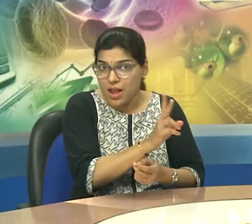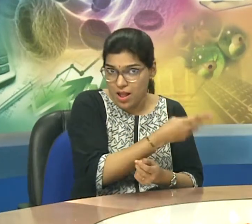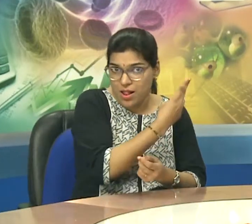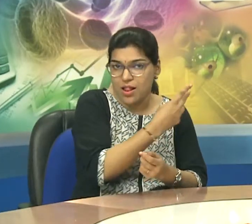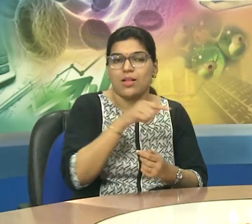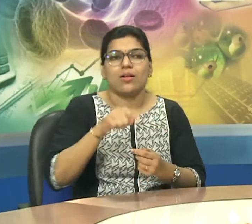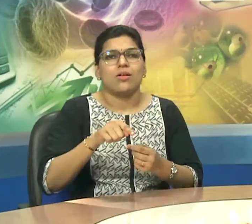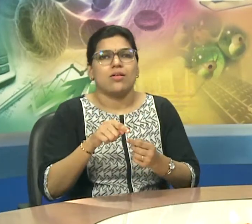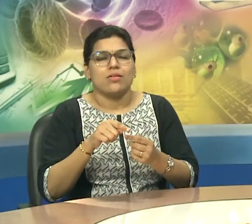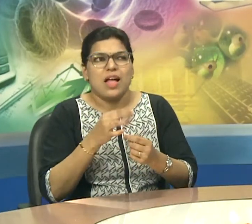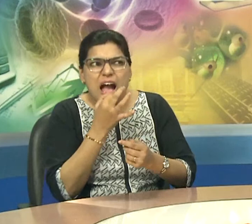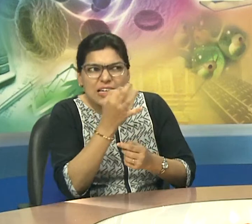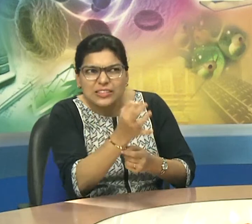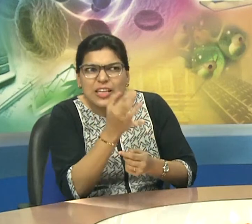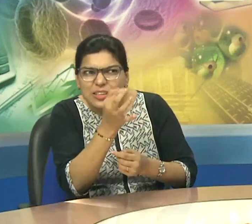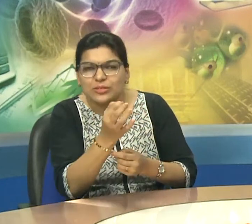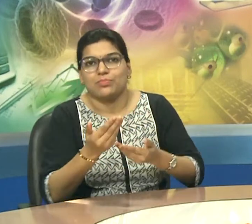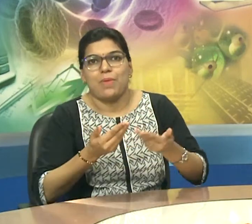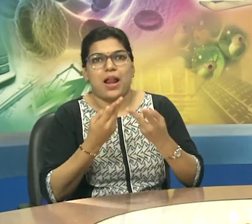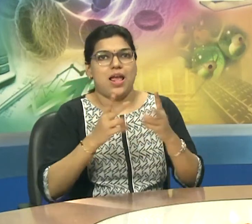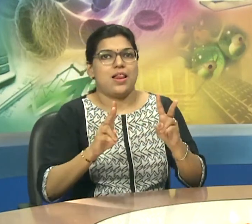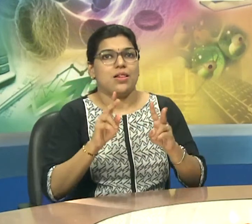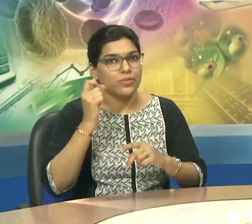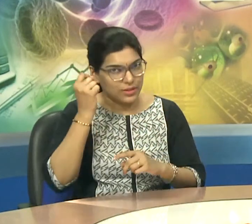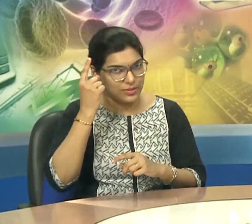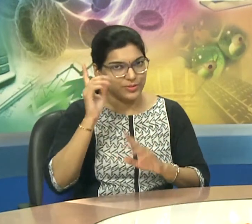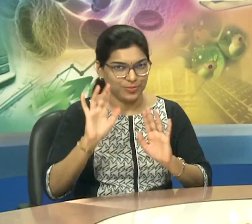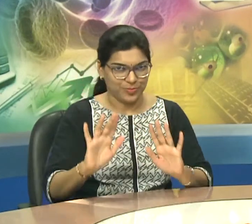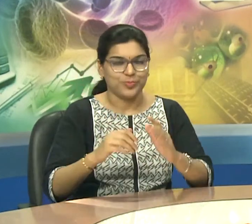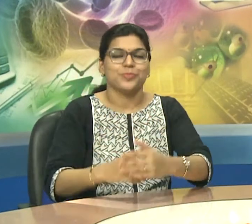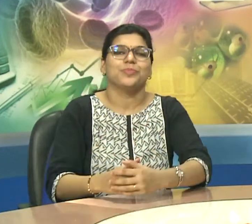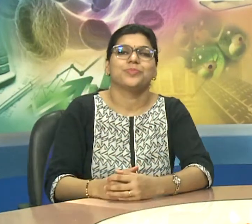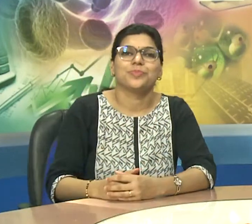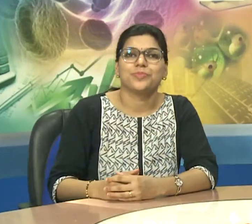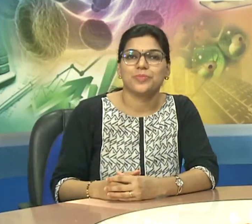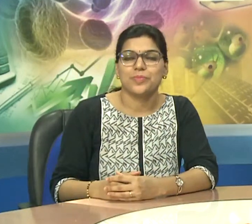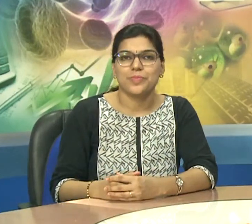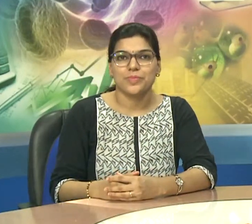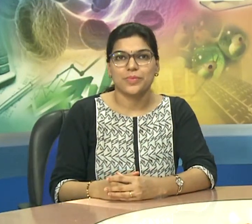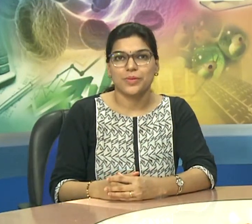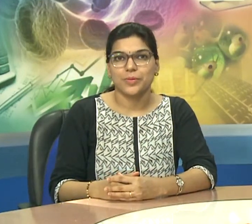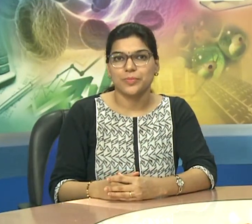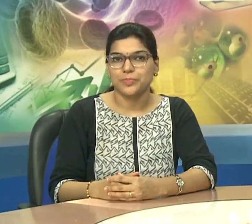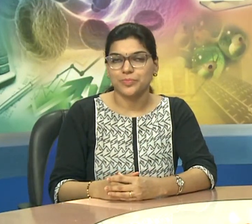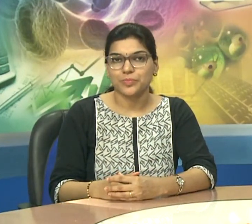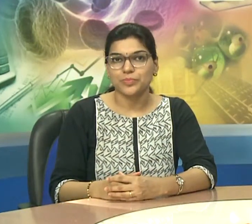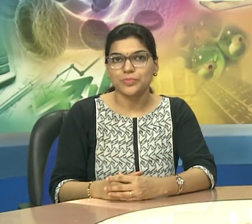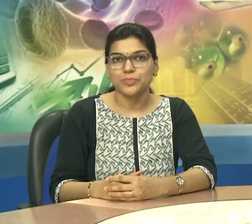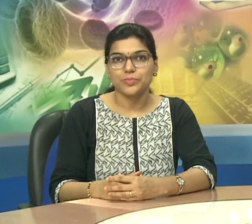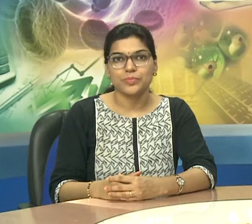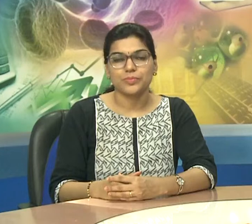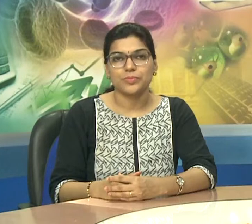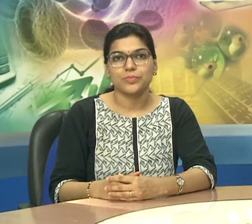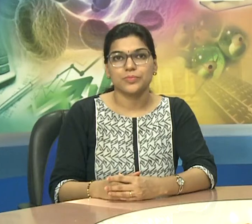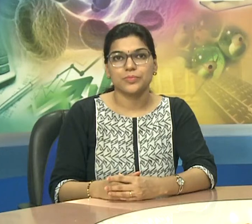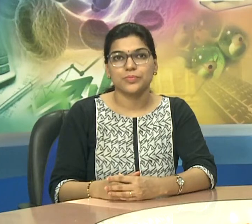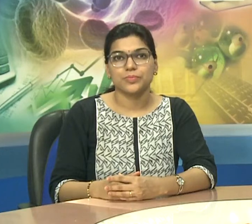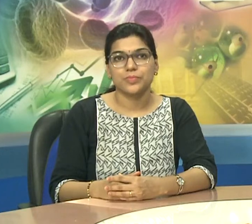modal verb could. The first one was for expressing yourself and the second one was for polite request.